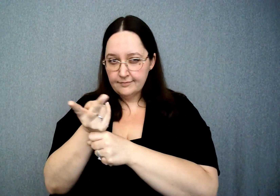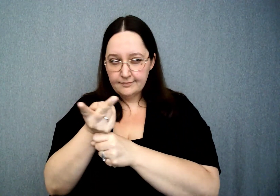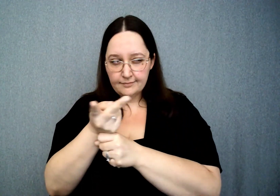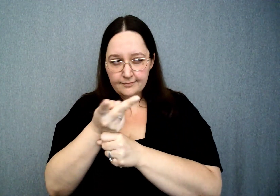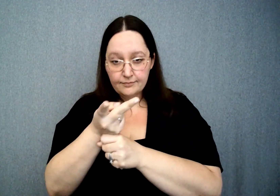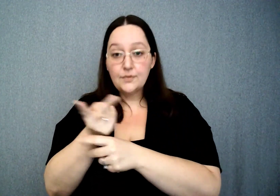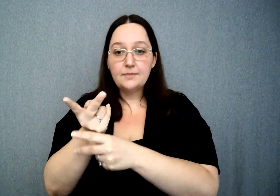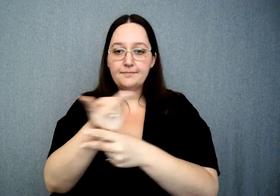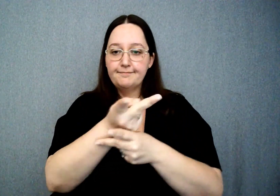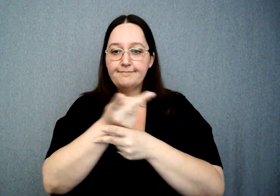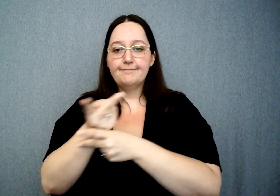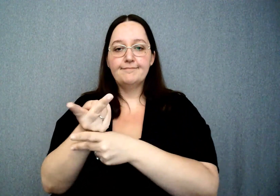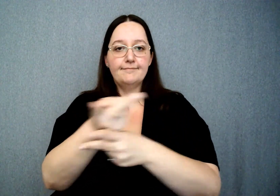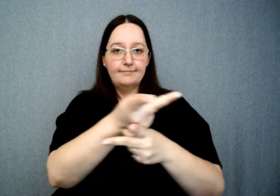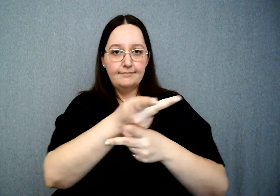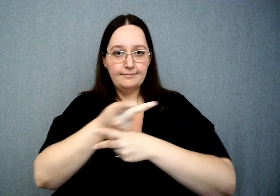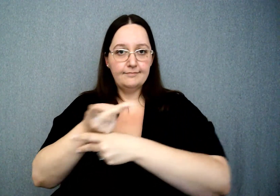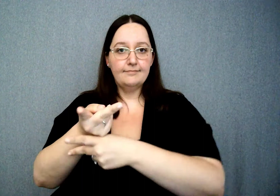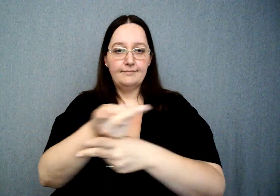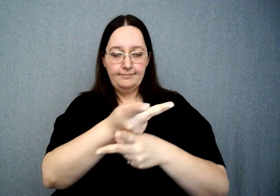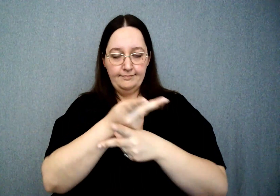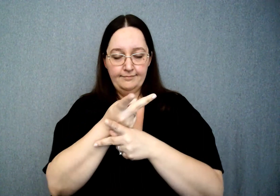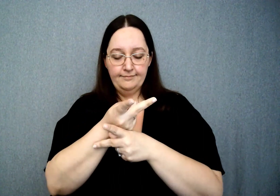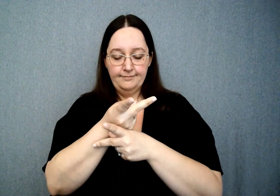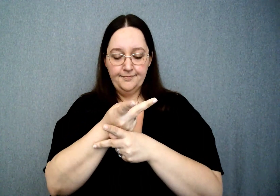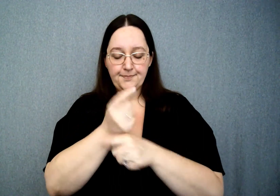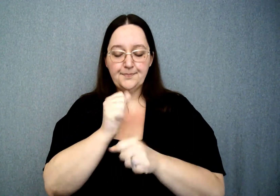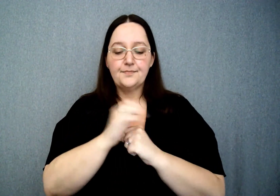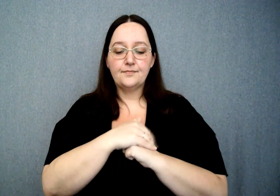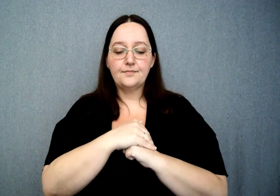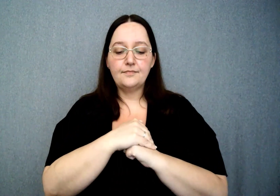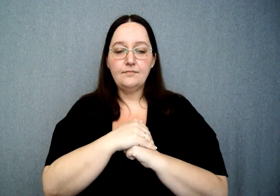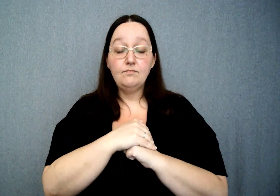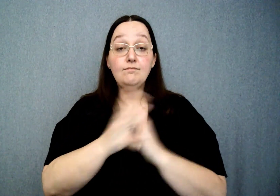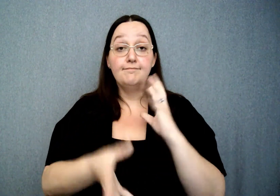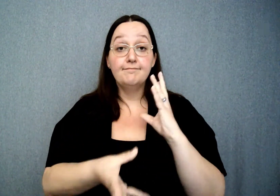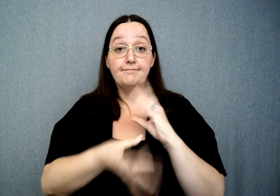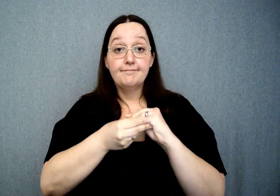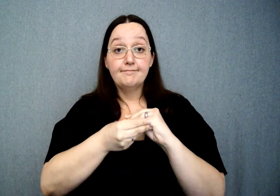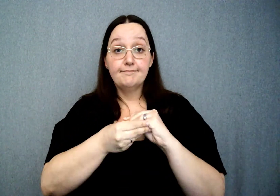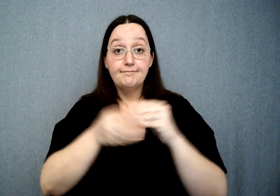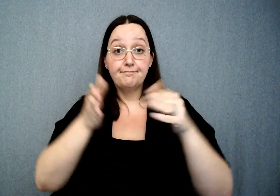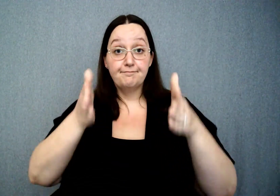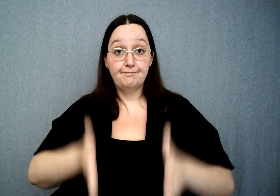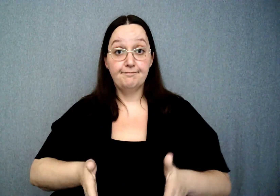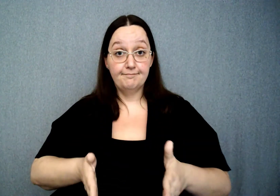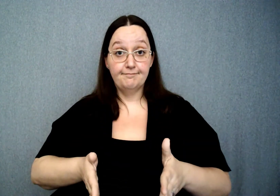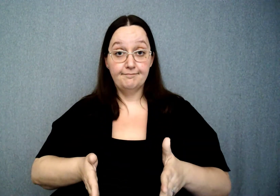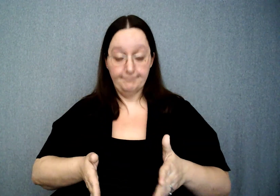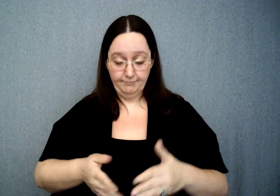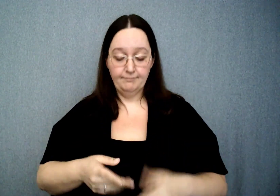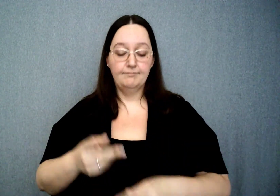your middle and index, are your eyes. Your eyes are looking around the entire group. Now add your agent